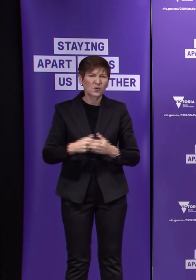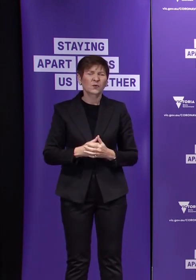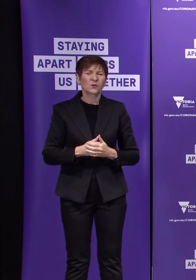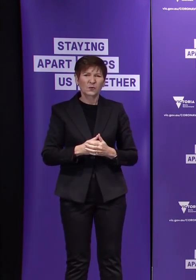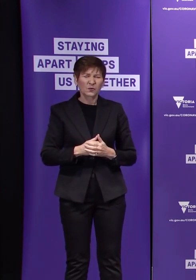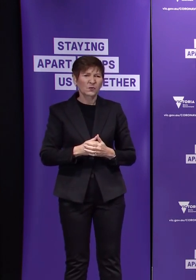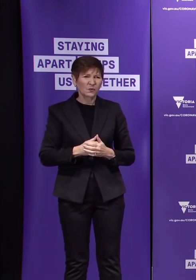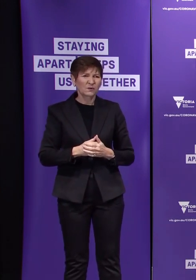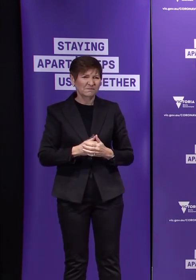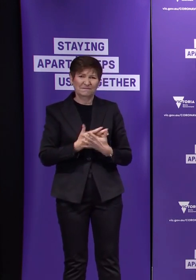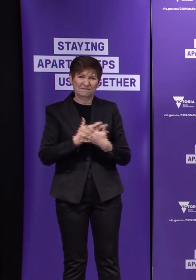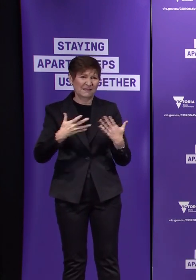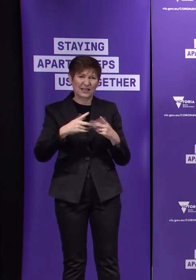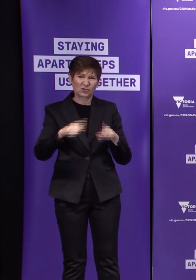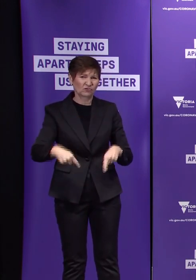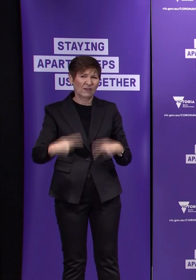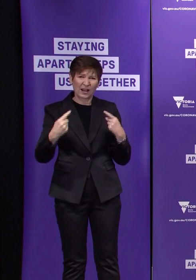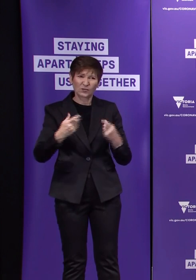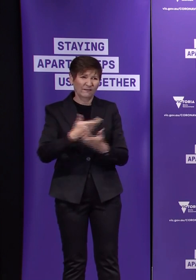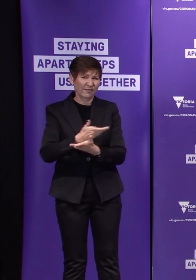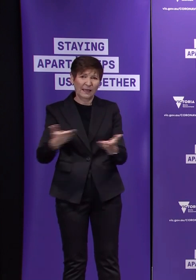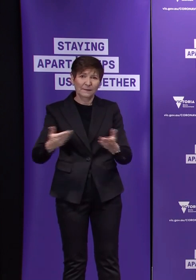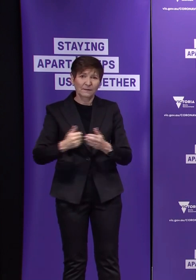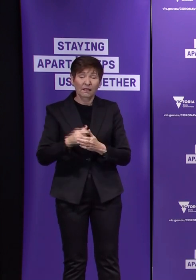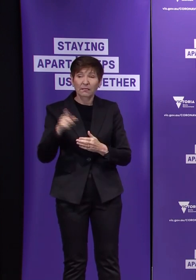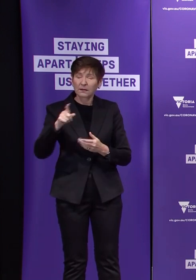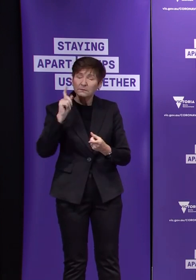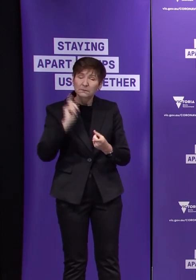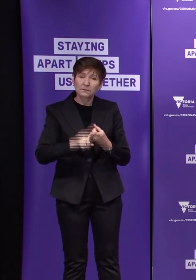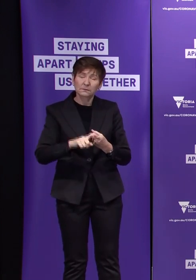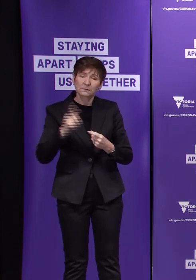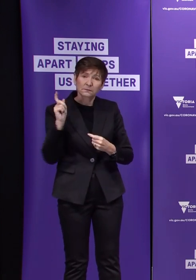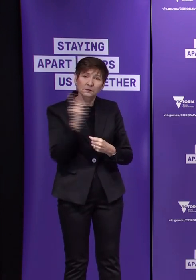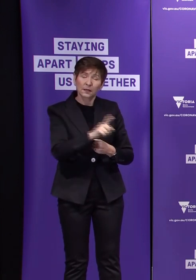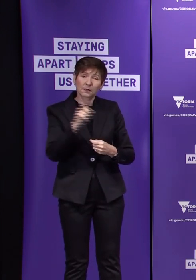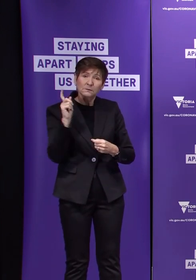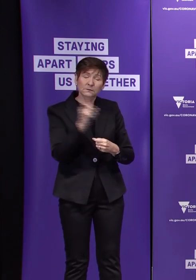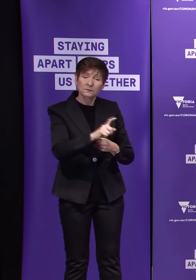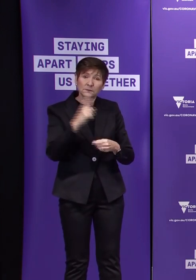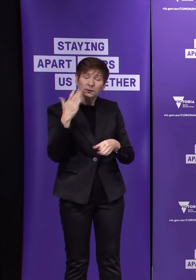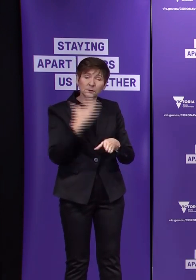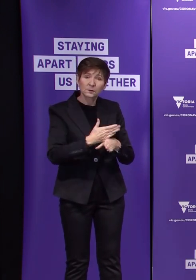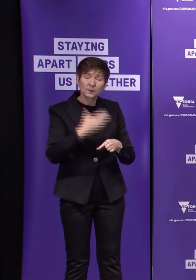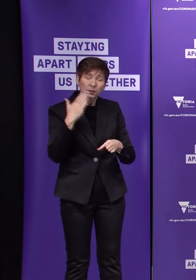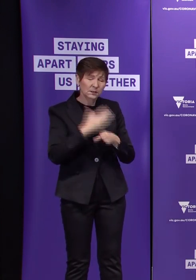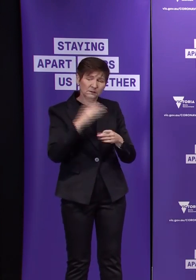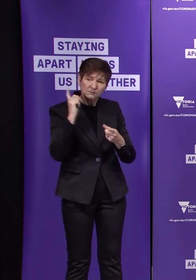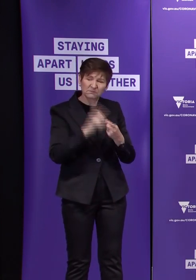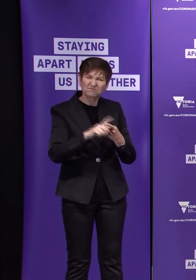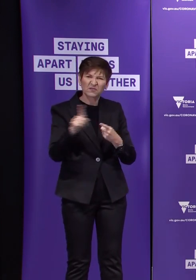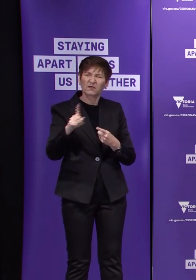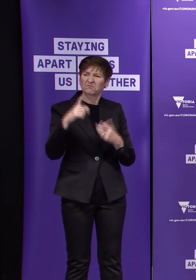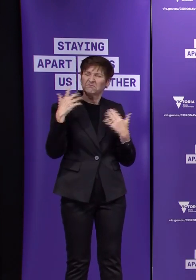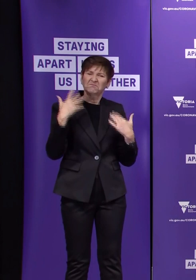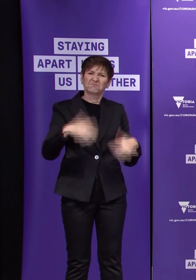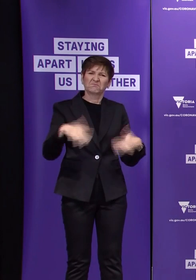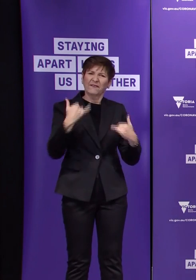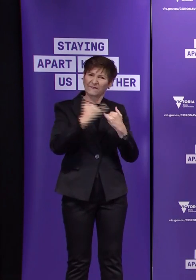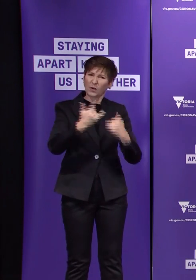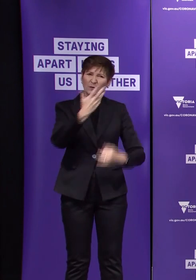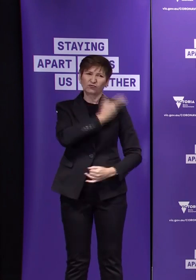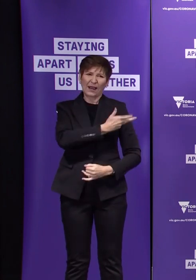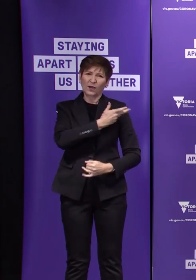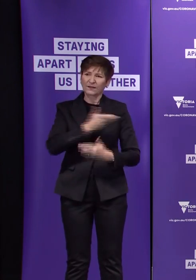very challenging year, and they just keep turning up every hour of every shift, and they do us proud. And whether it's responding to